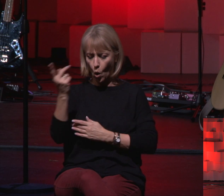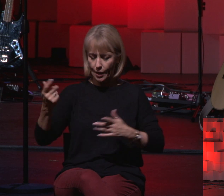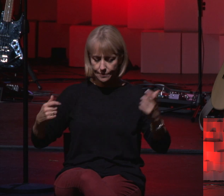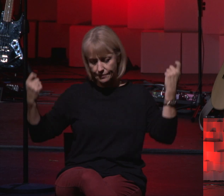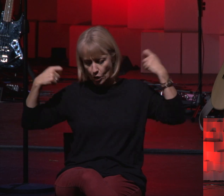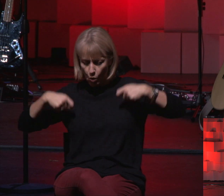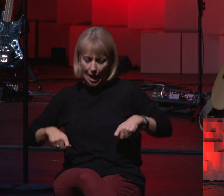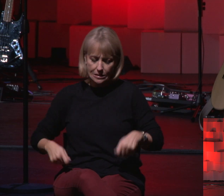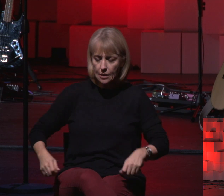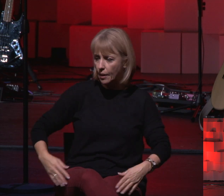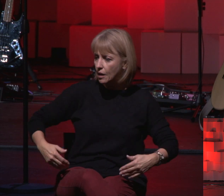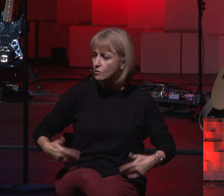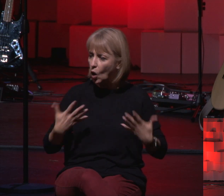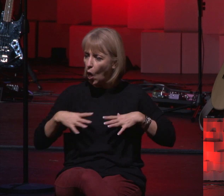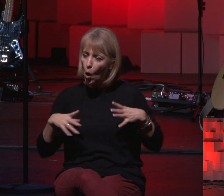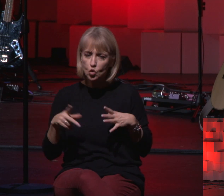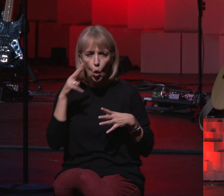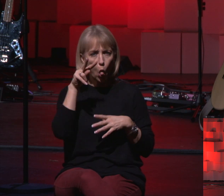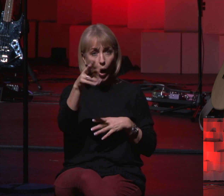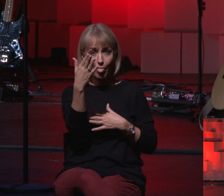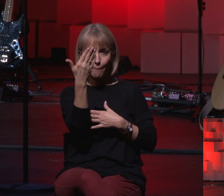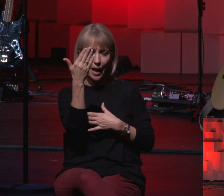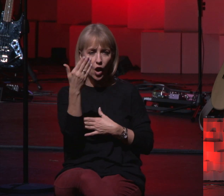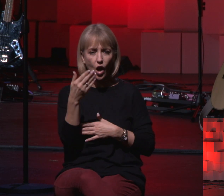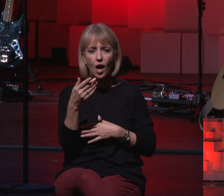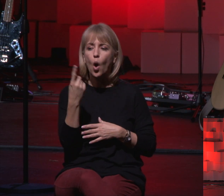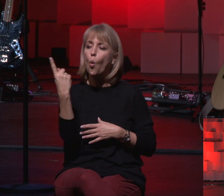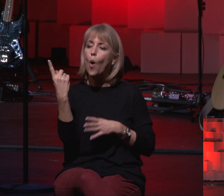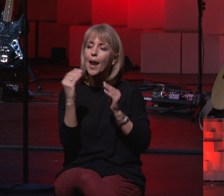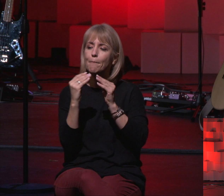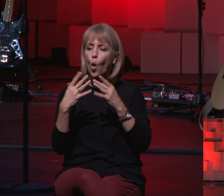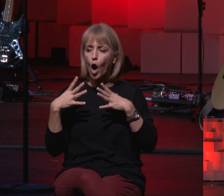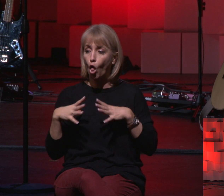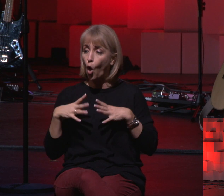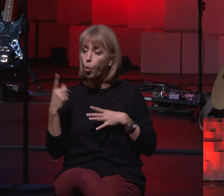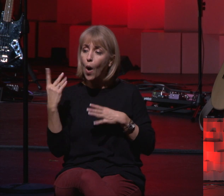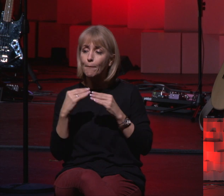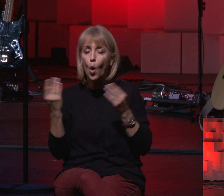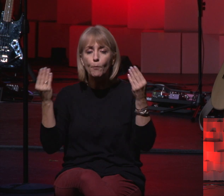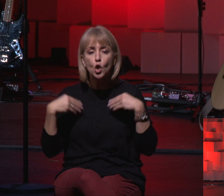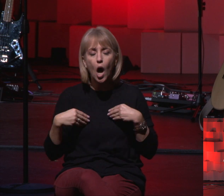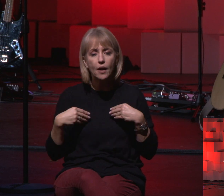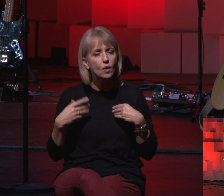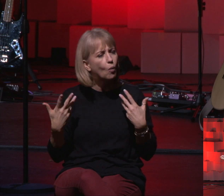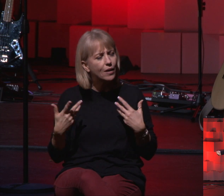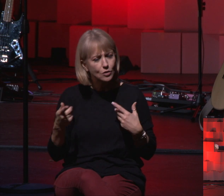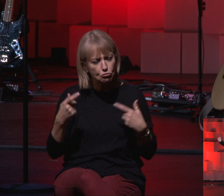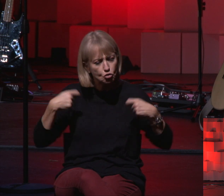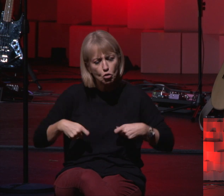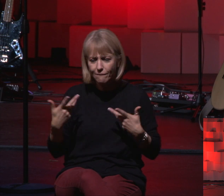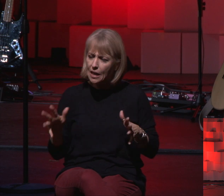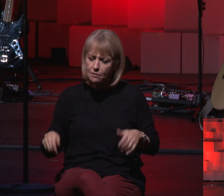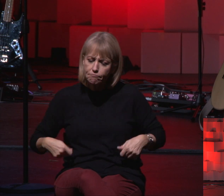morning, as you look in the mirror, you're putting on the clothes, can you just put on one extra piece? Put on another, one more thing. Put